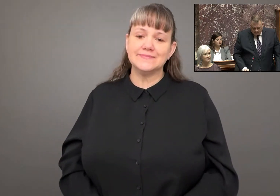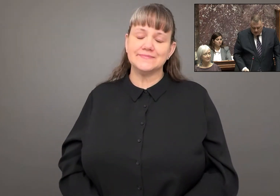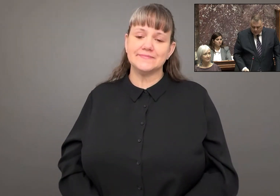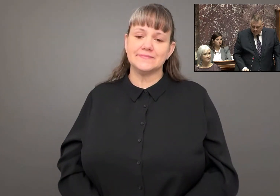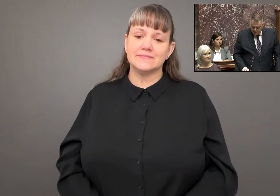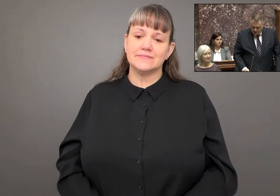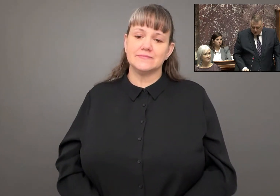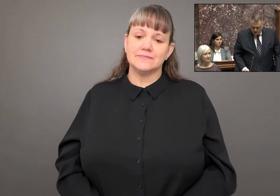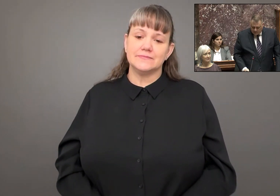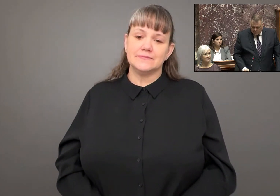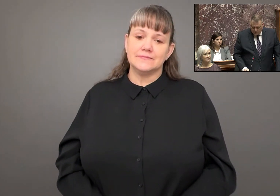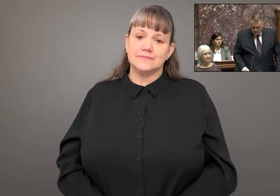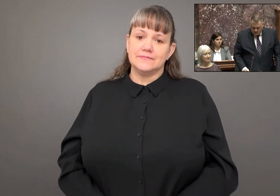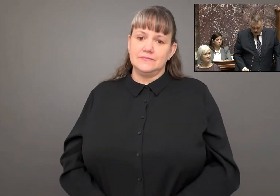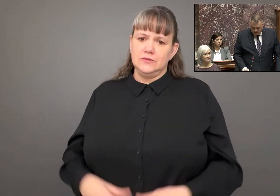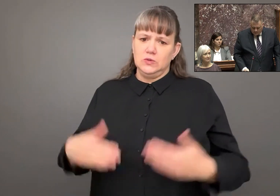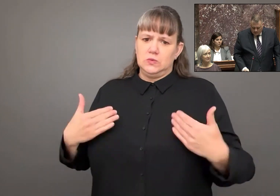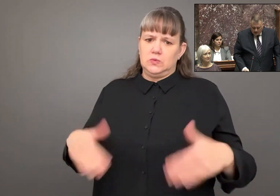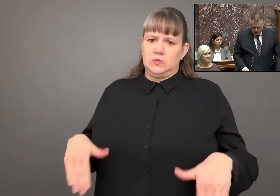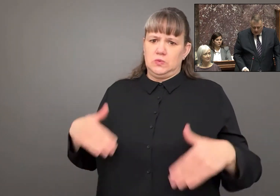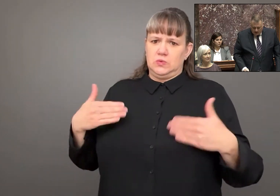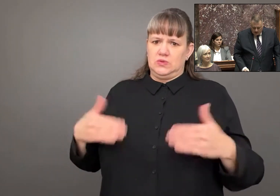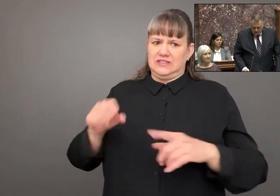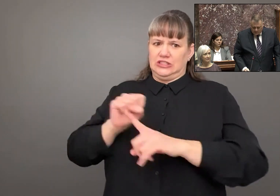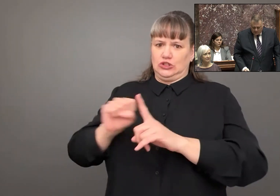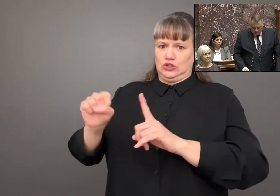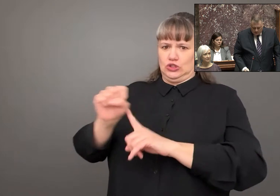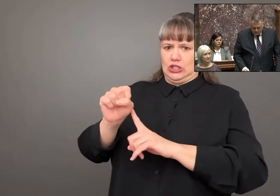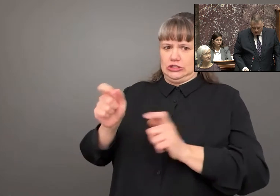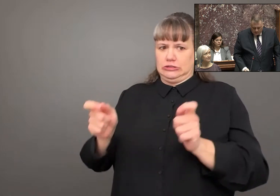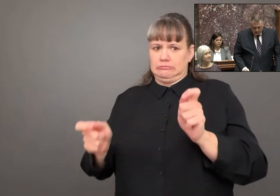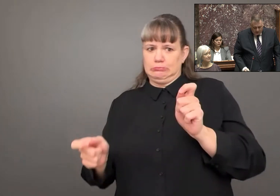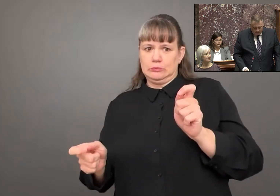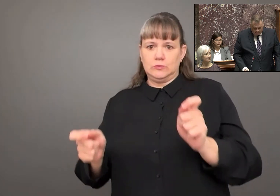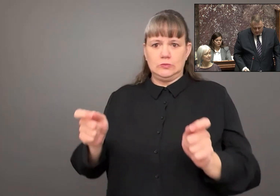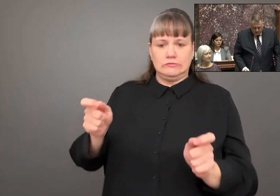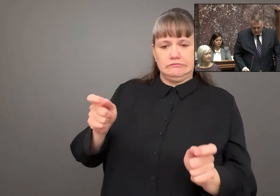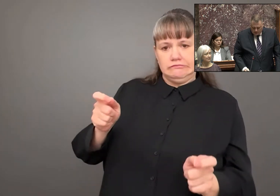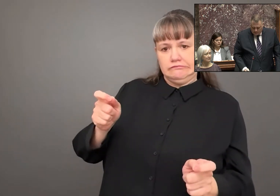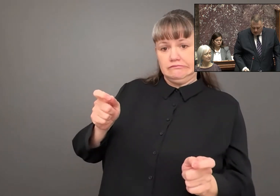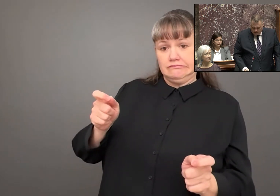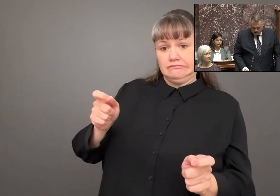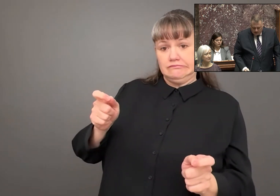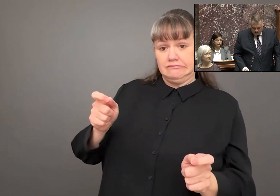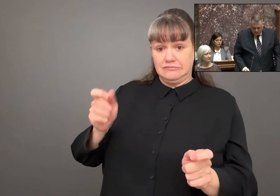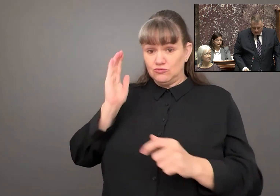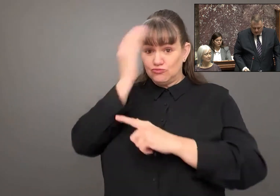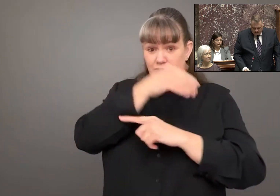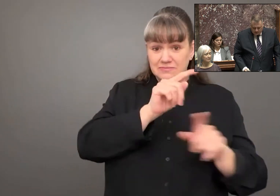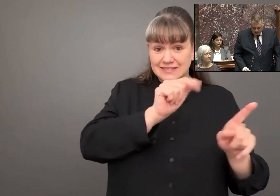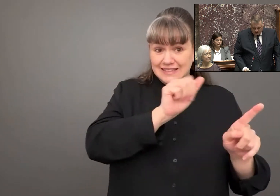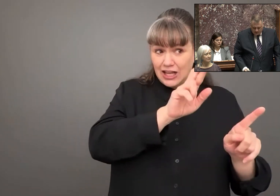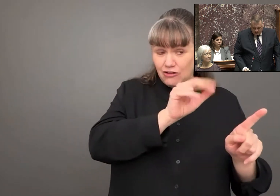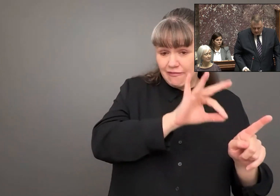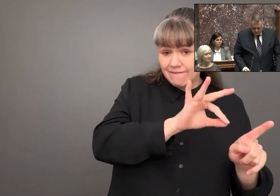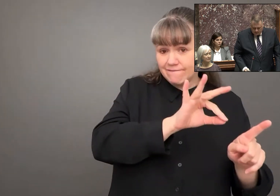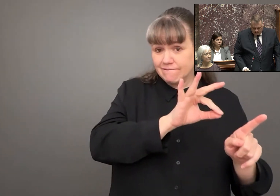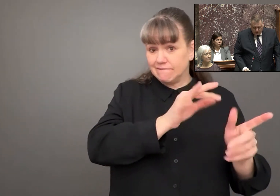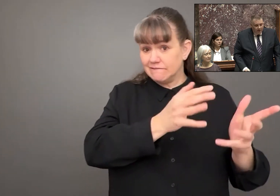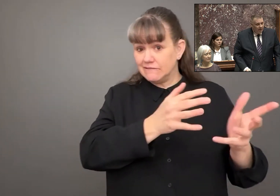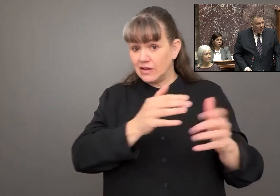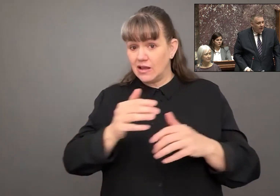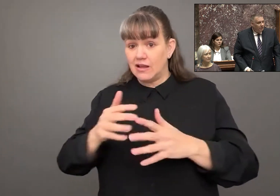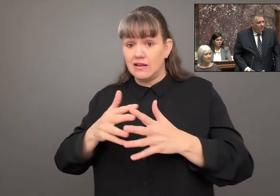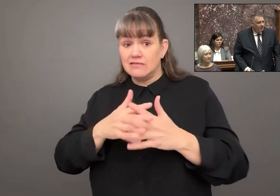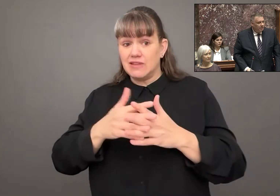situation, implementation of U.S. tariffs and Canada's response are not incorporated into the Budget